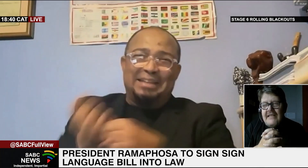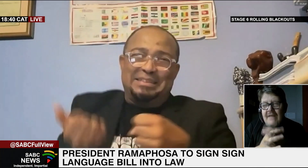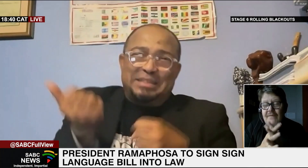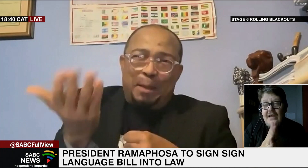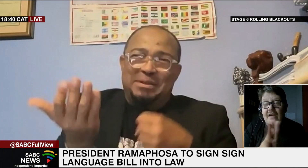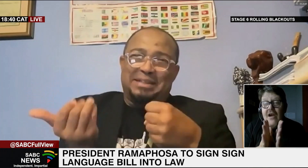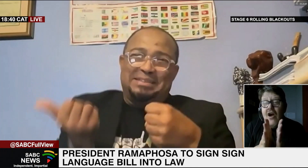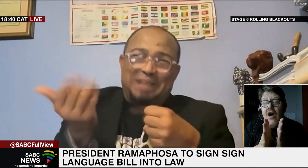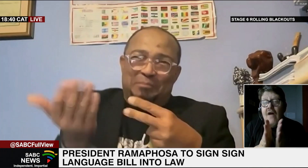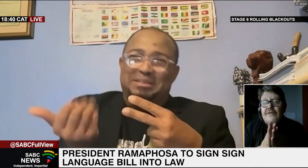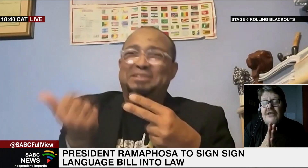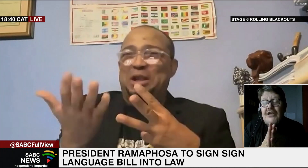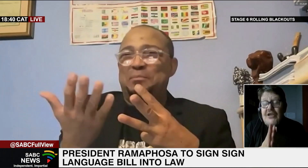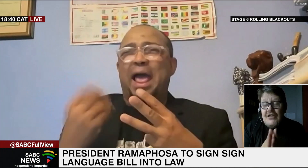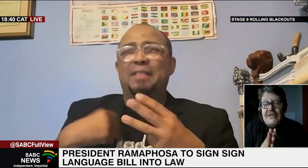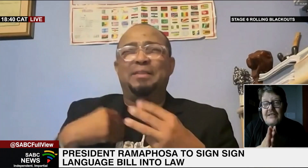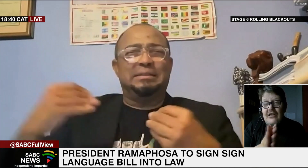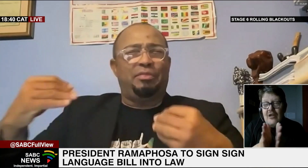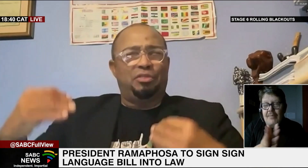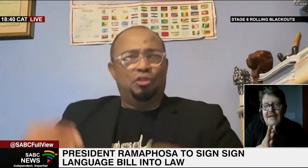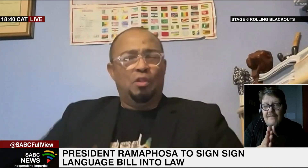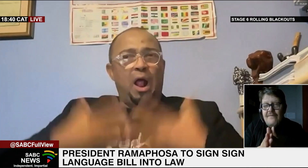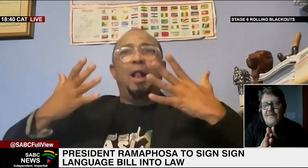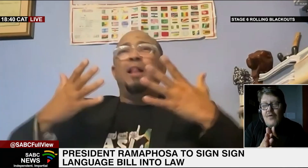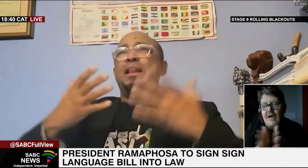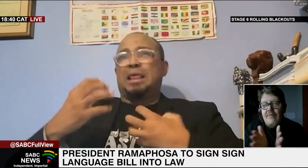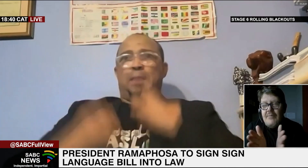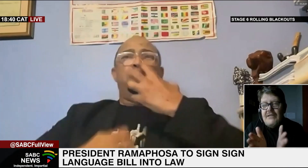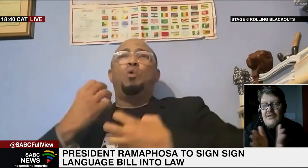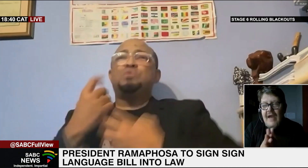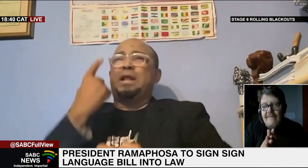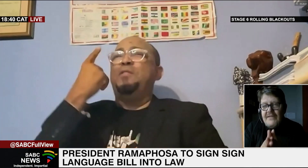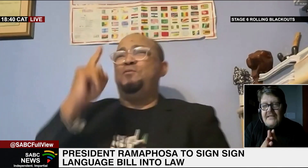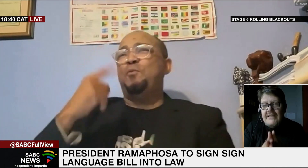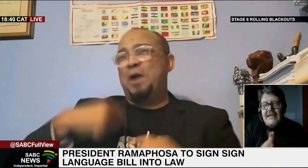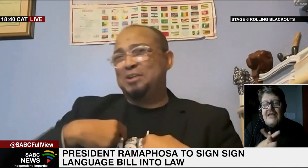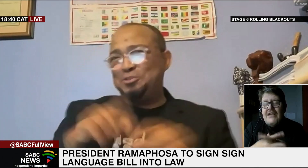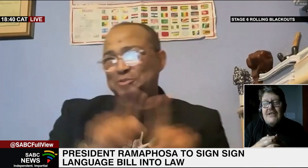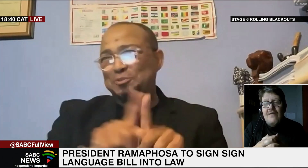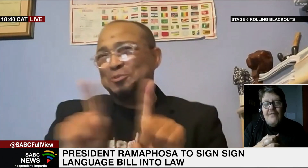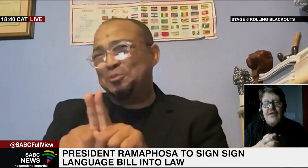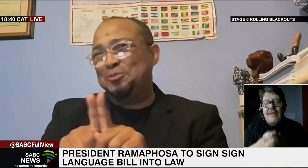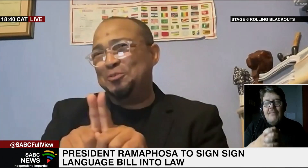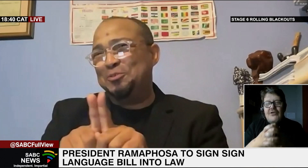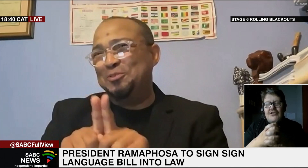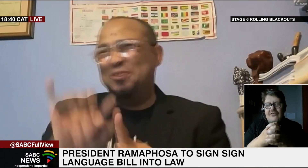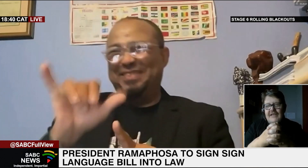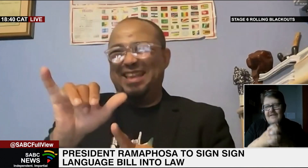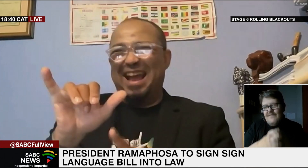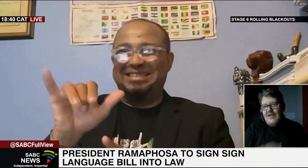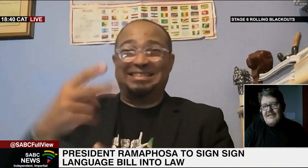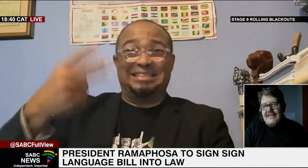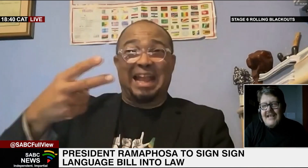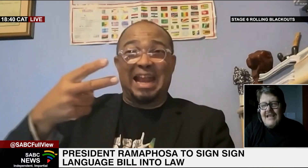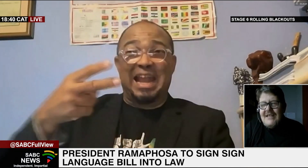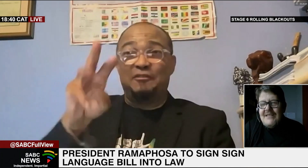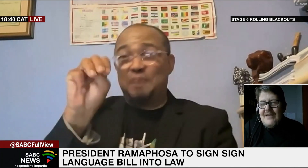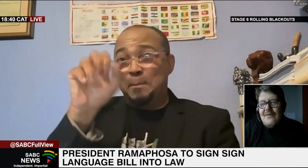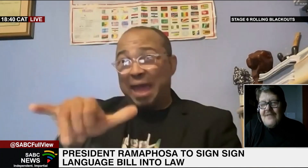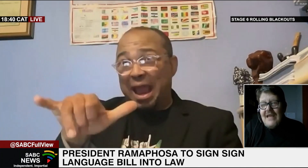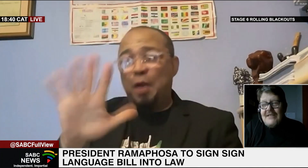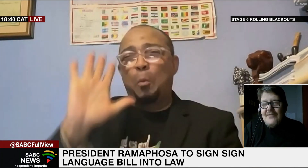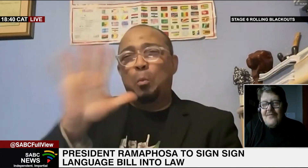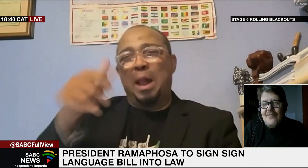community in South Africa, after years lobbying for government to have this. So a very emotional day for us. I can